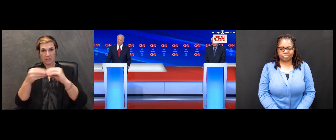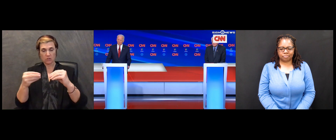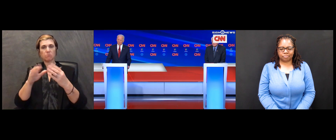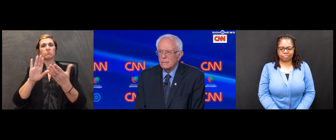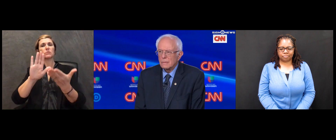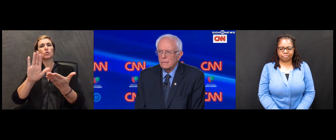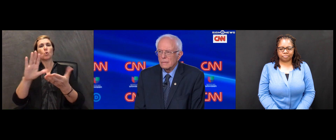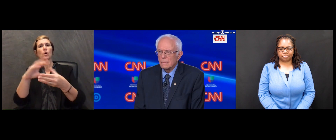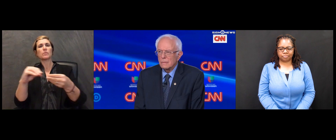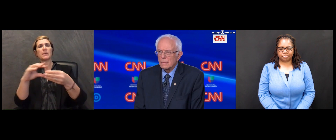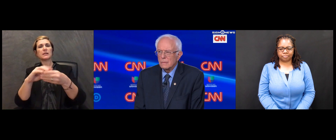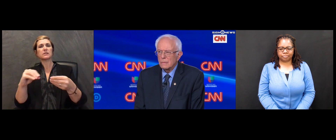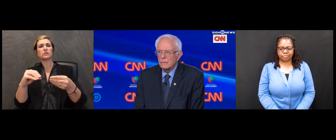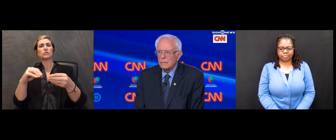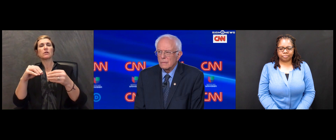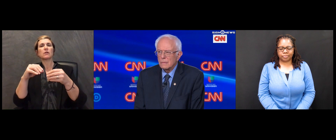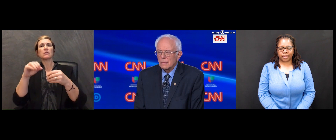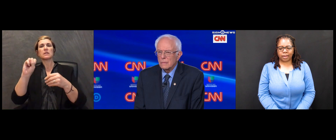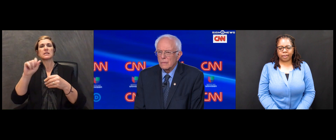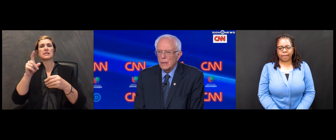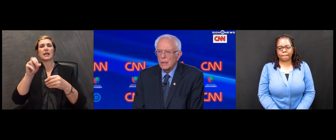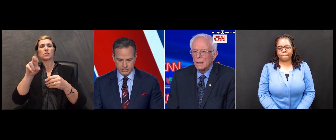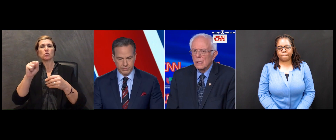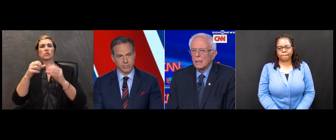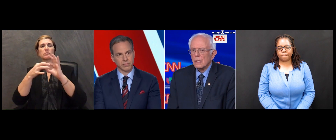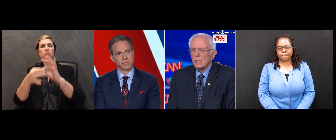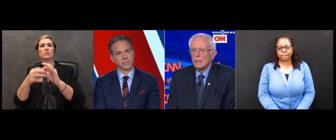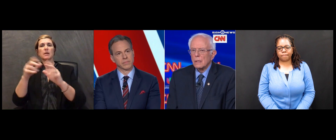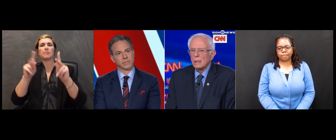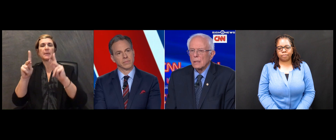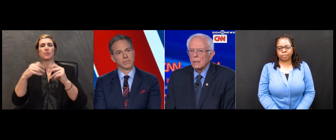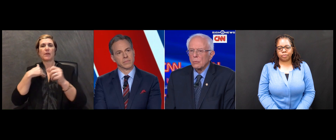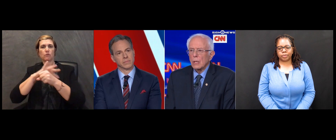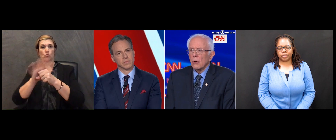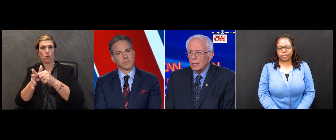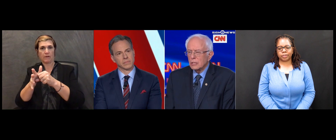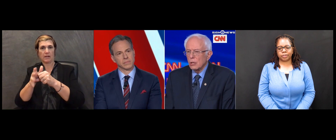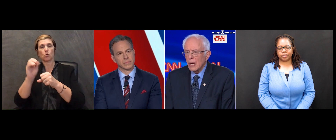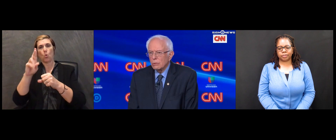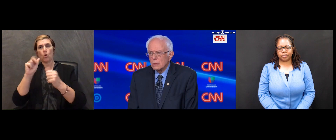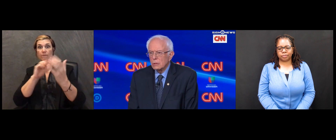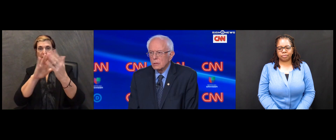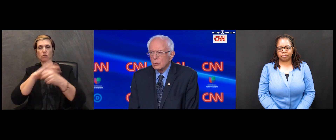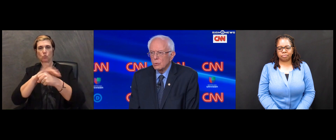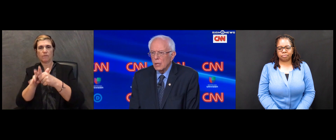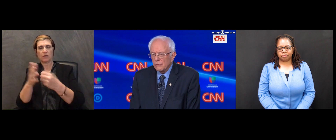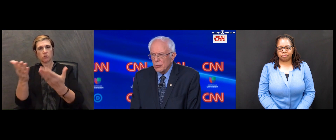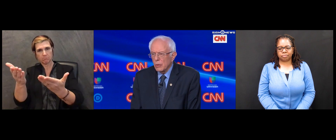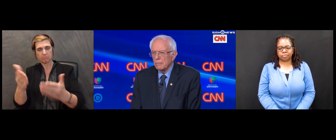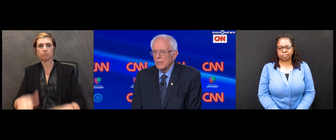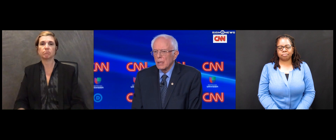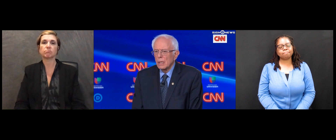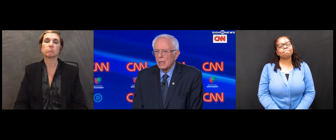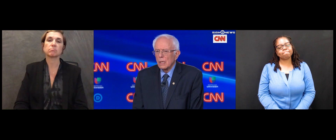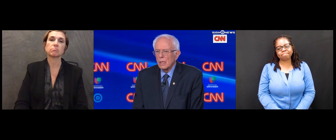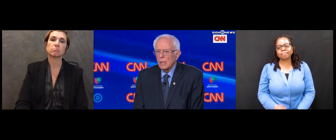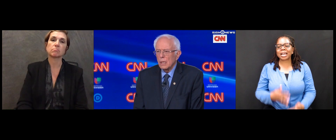affected by, or dealing with the coronavirus? Well, our hearts go out to